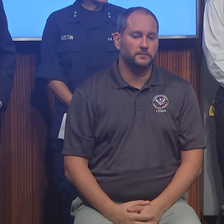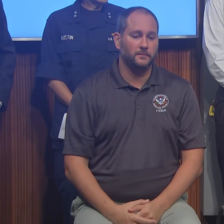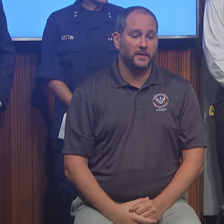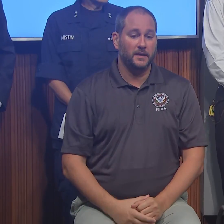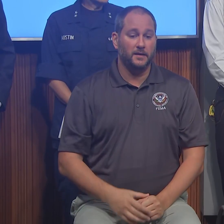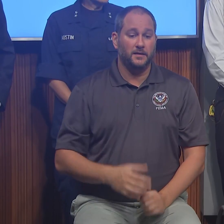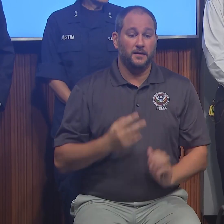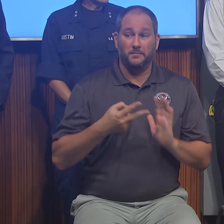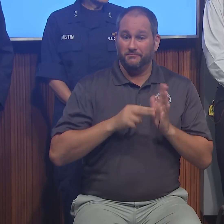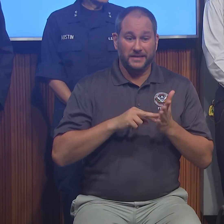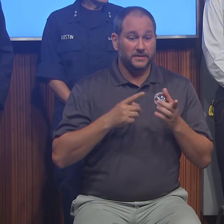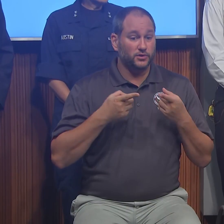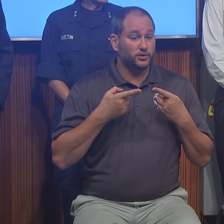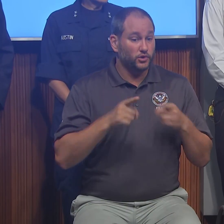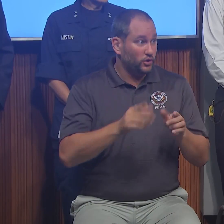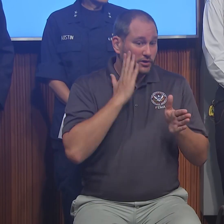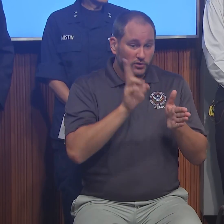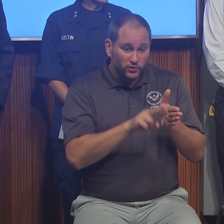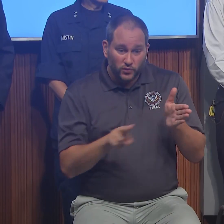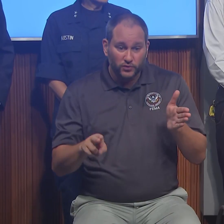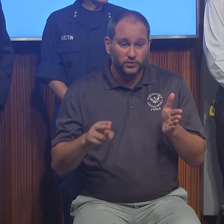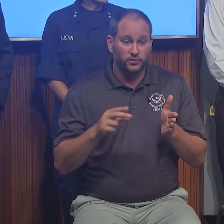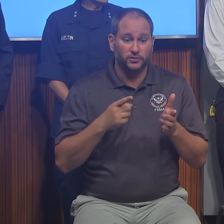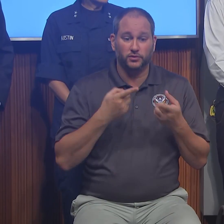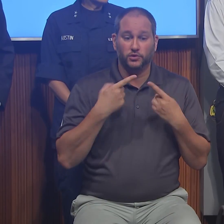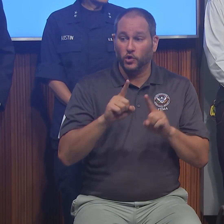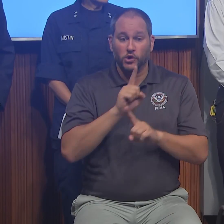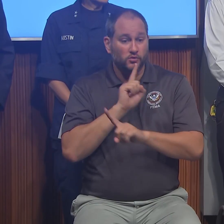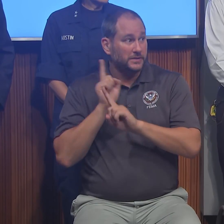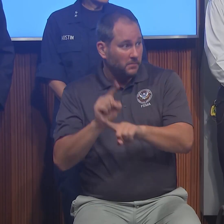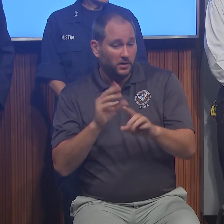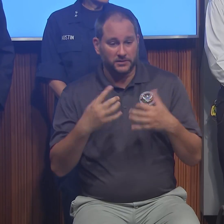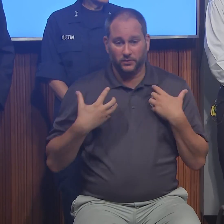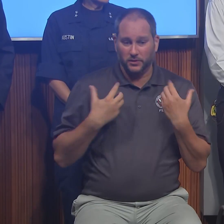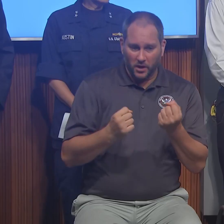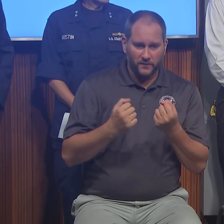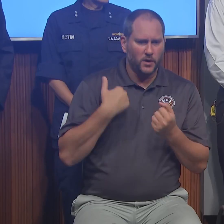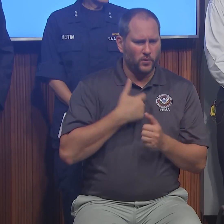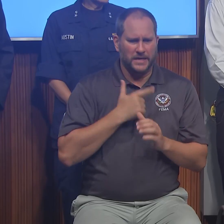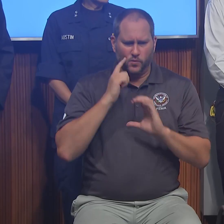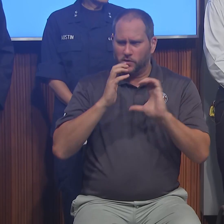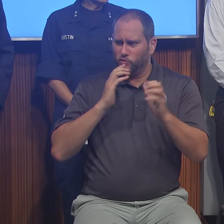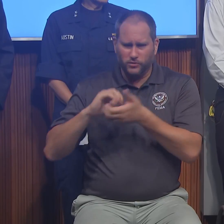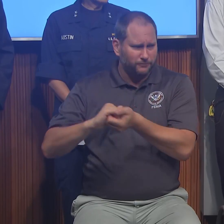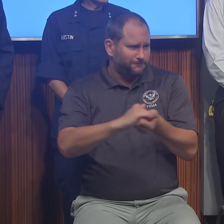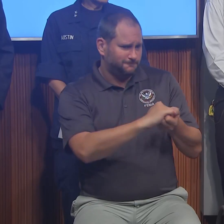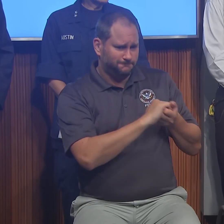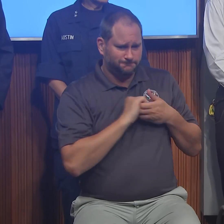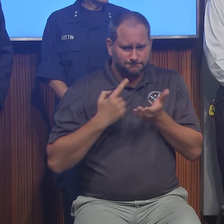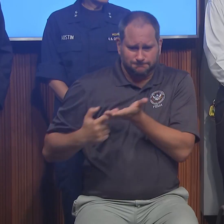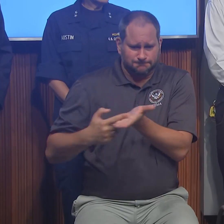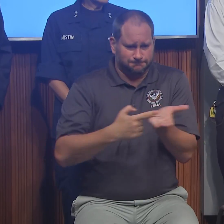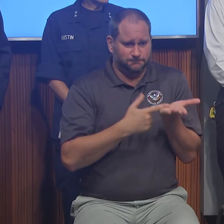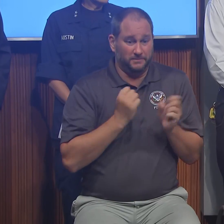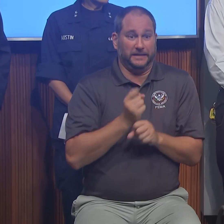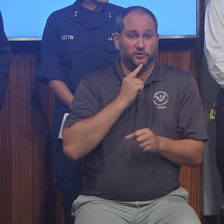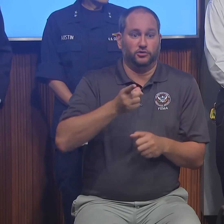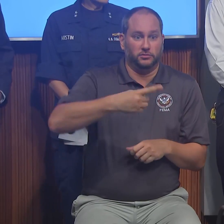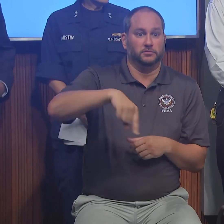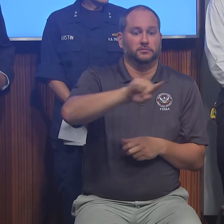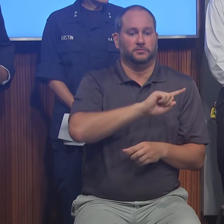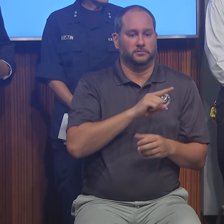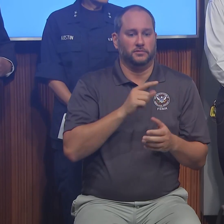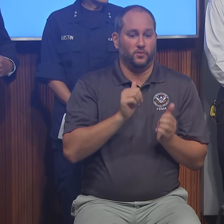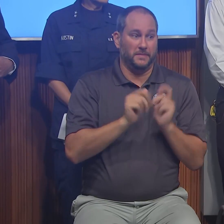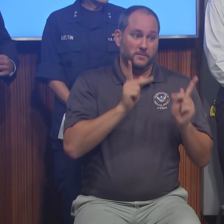recovery are met. And we'll continue to closely coordinate with our state and local and federal partners to ensure that people with